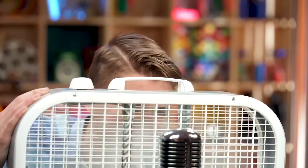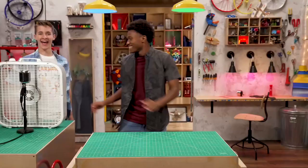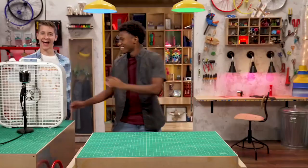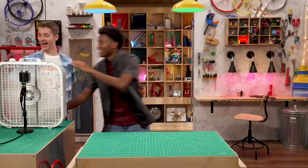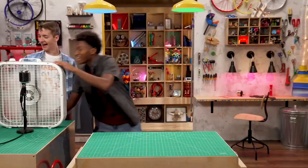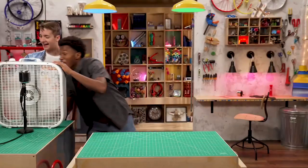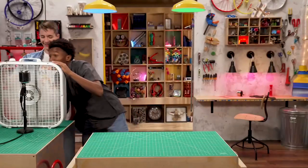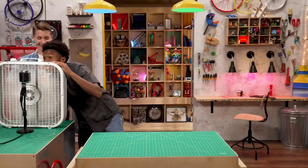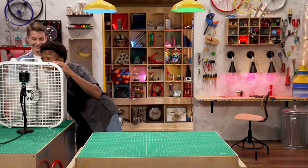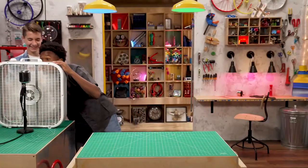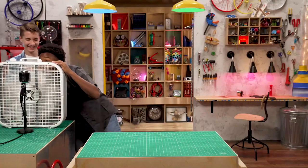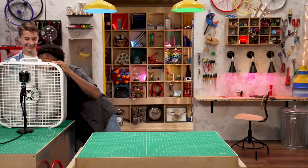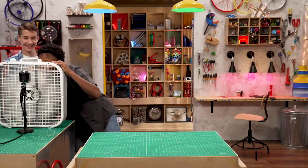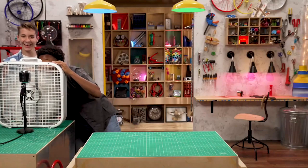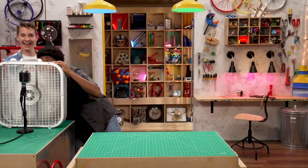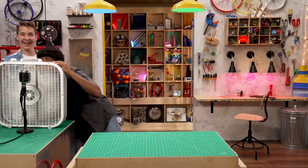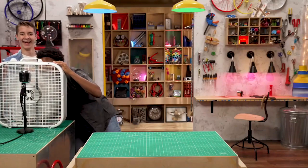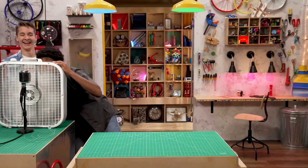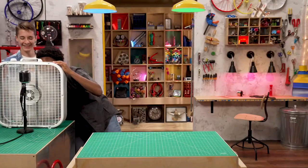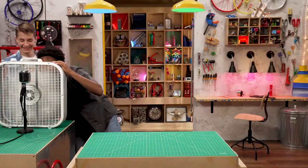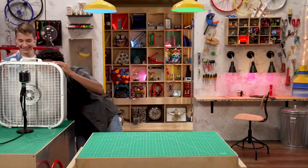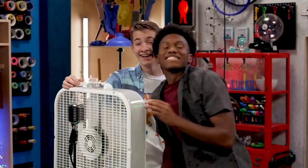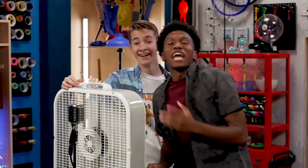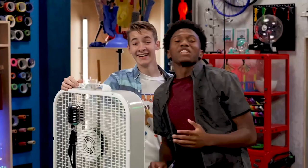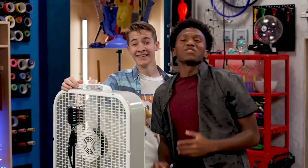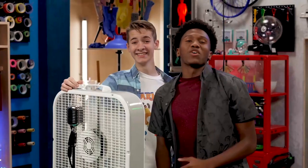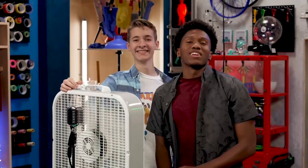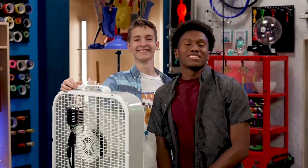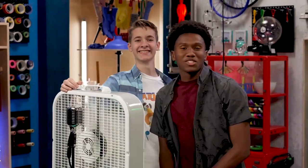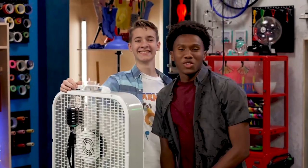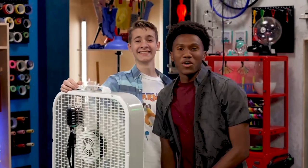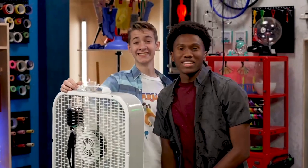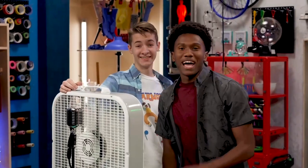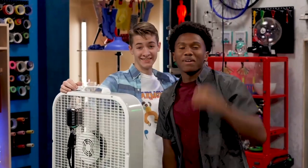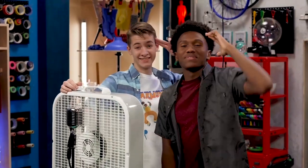new friends and your band will sound amazing. Way to go. Yeah.